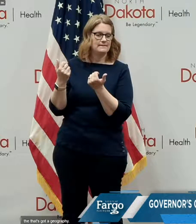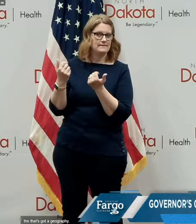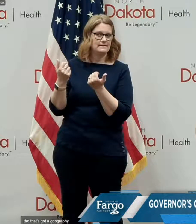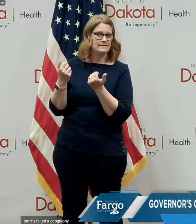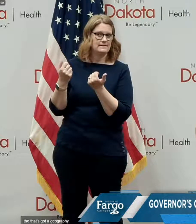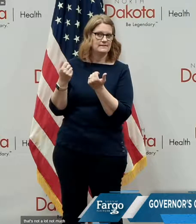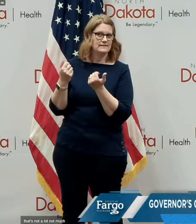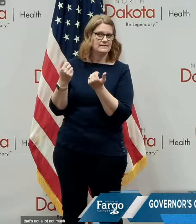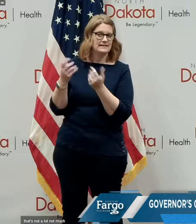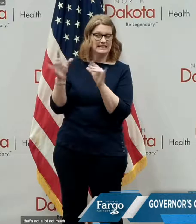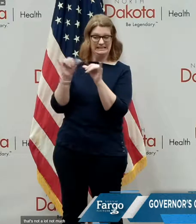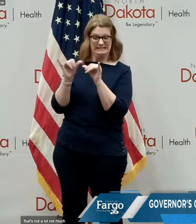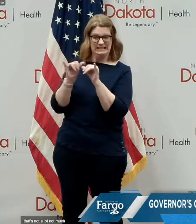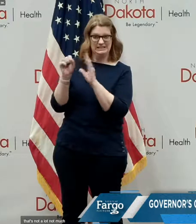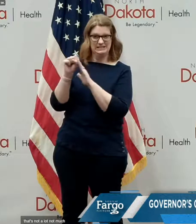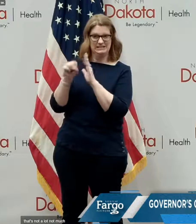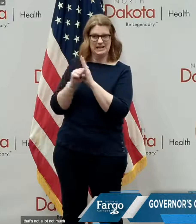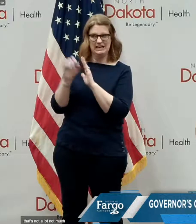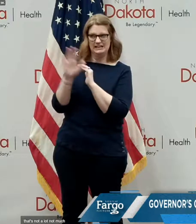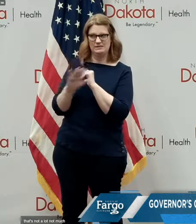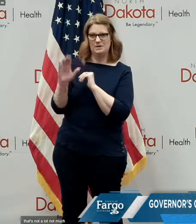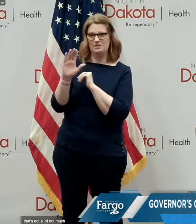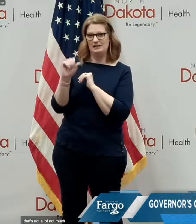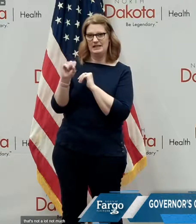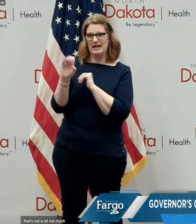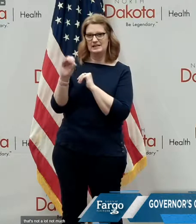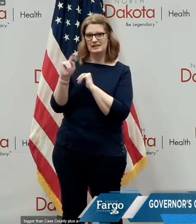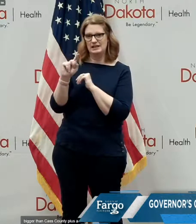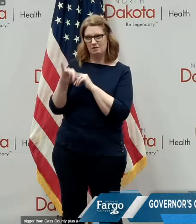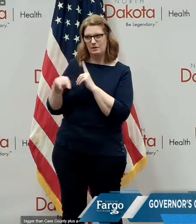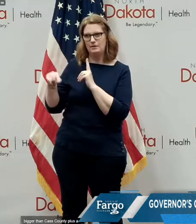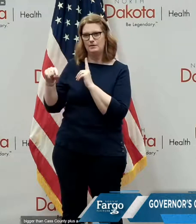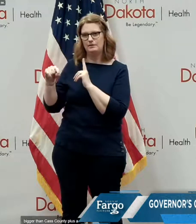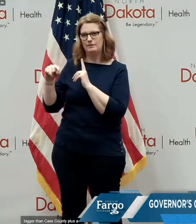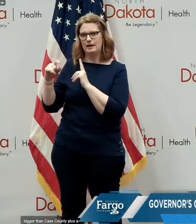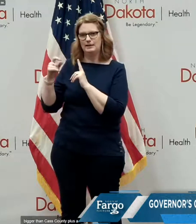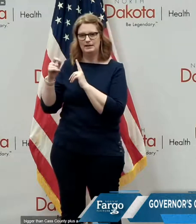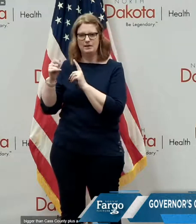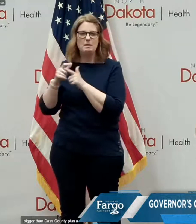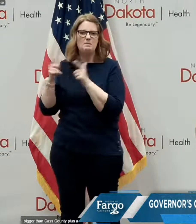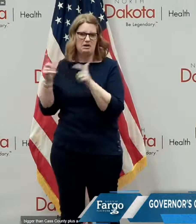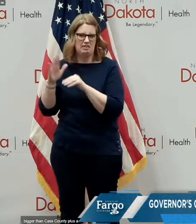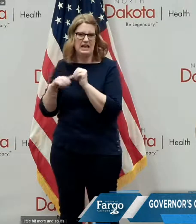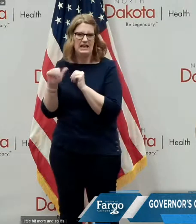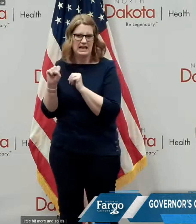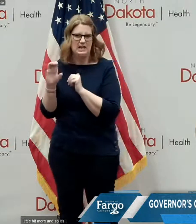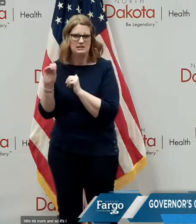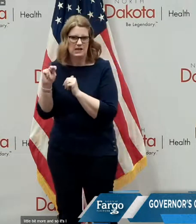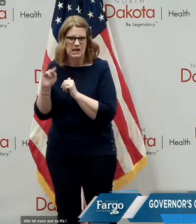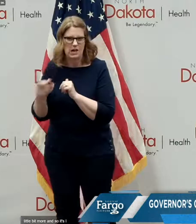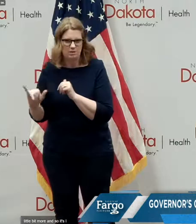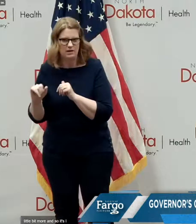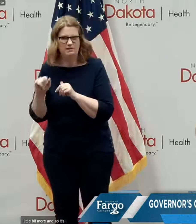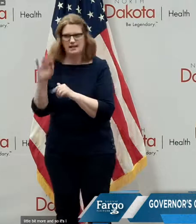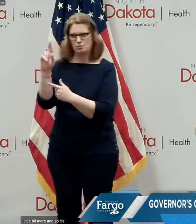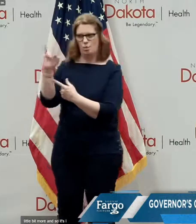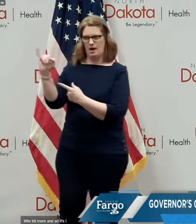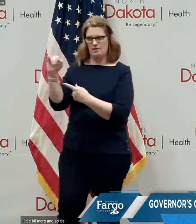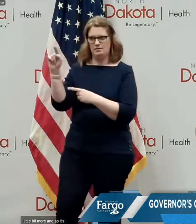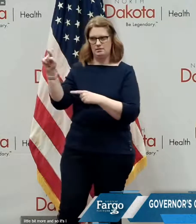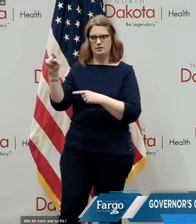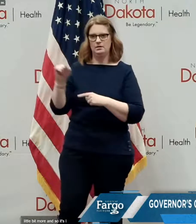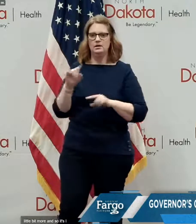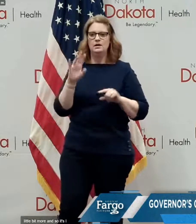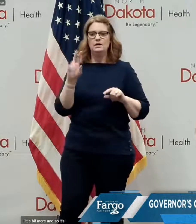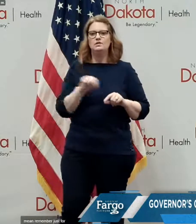much bigger than Cass County plus a little bit more. And so it's, remember, just for geography,